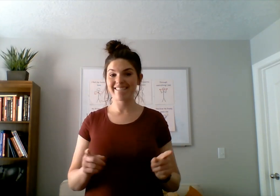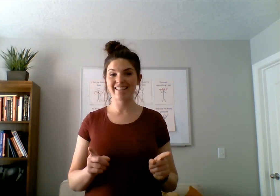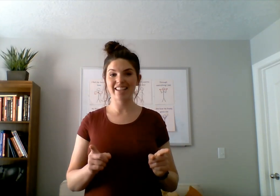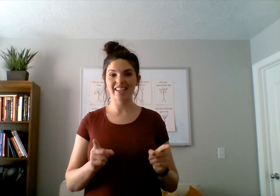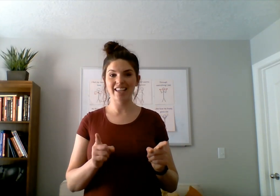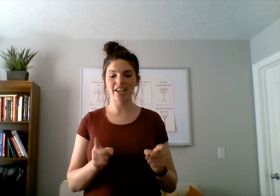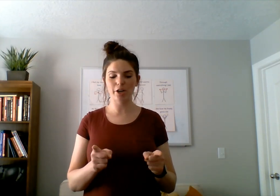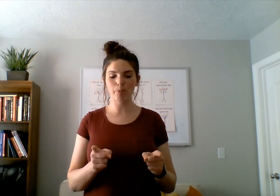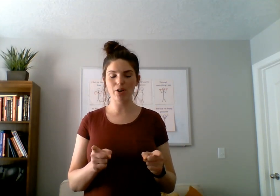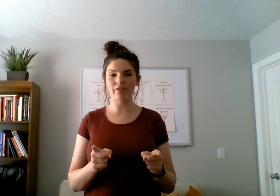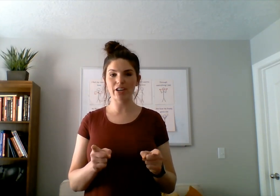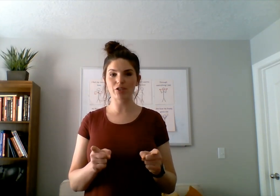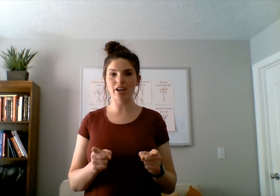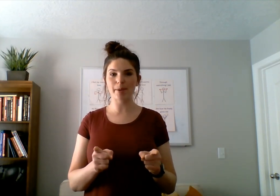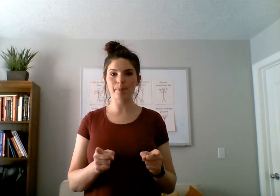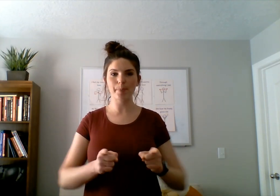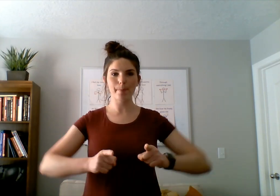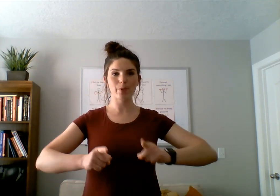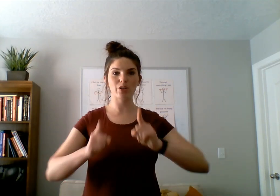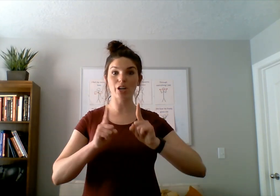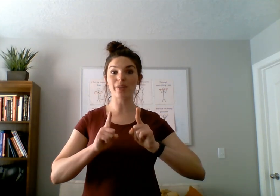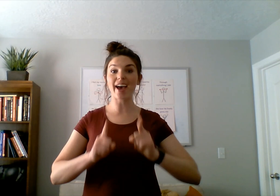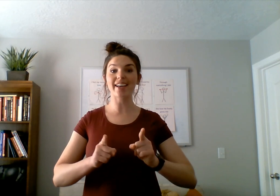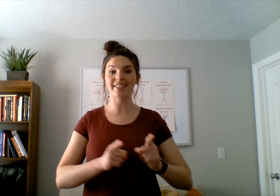Okay. Get your pointer fingers ready. I'm going start with the abs.